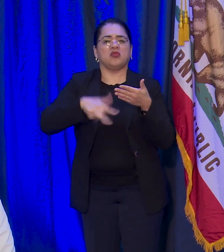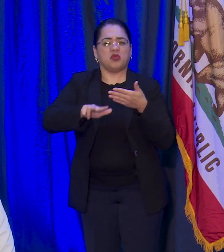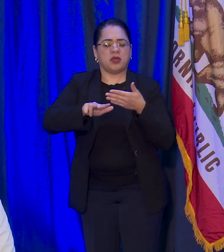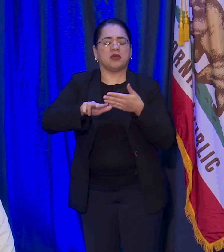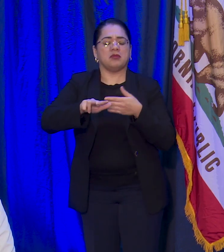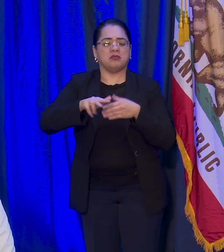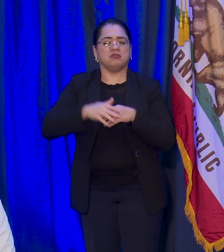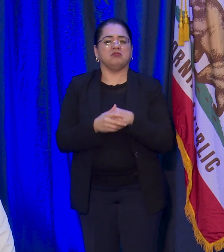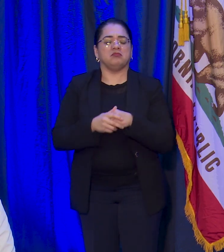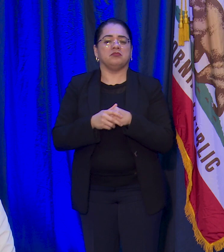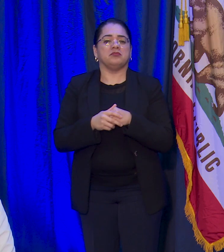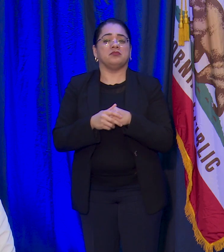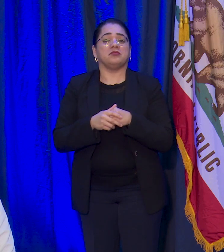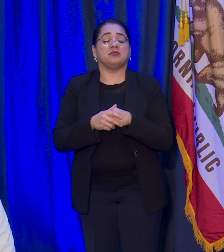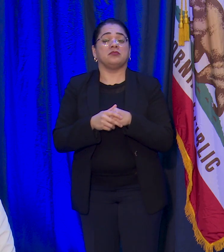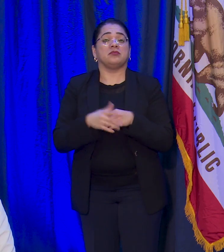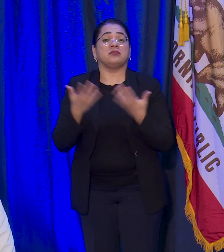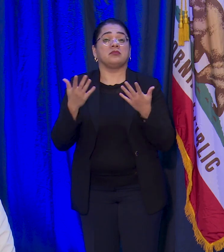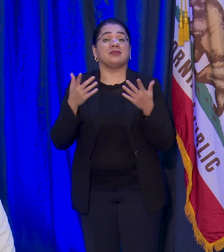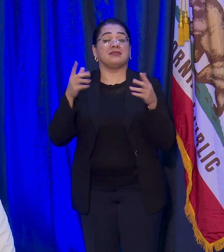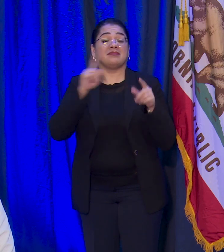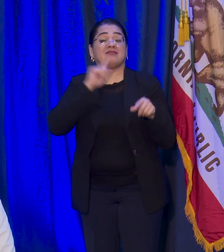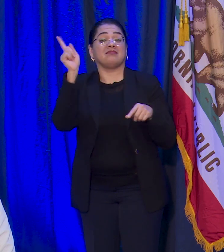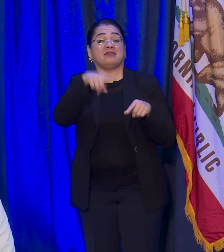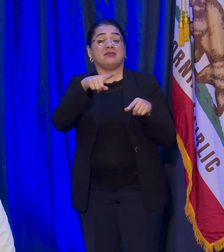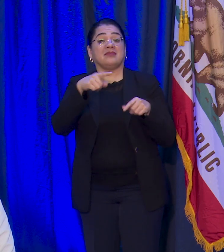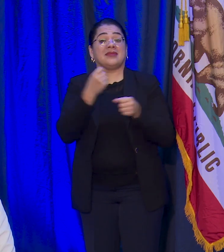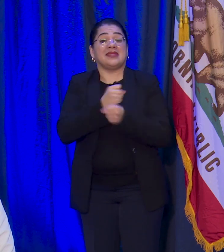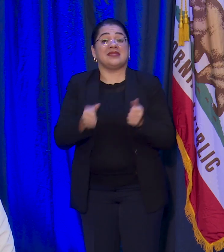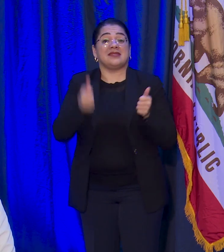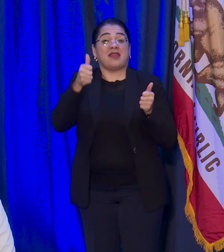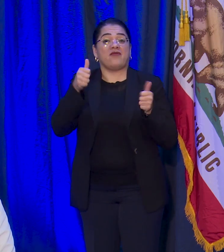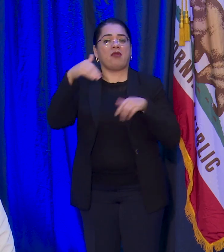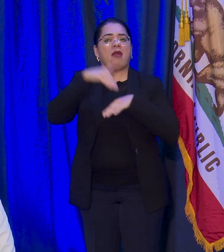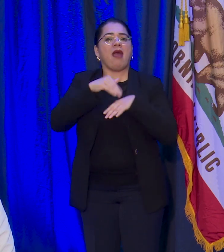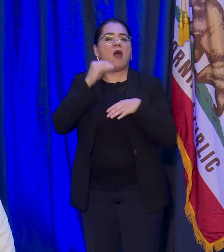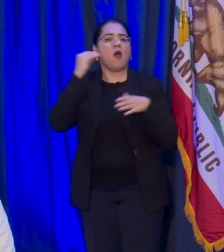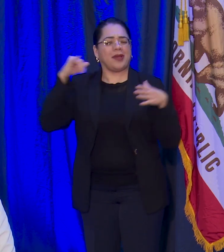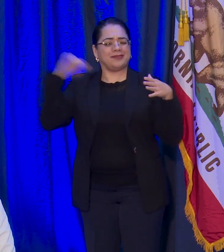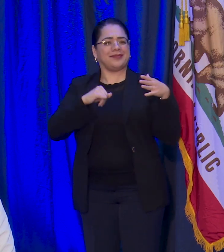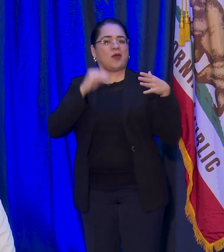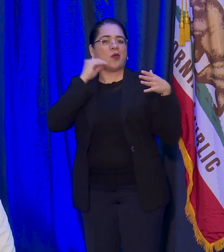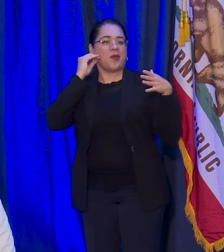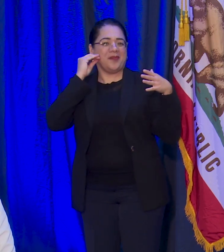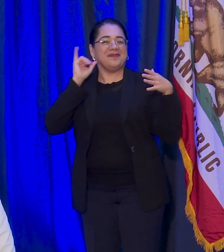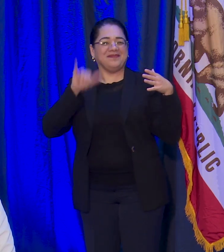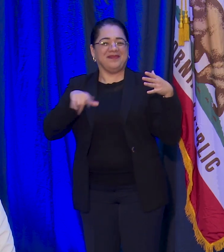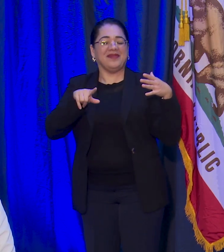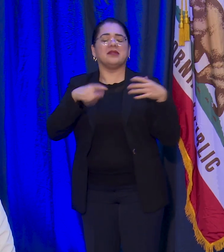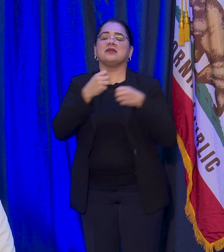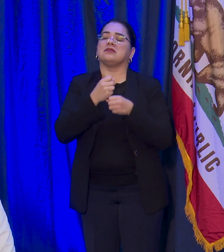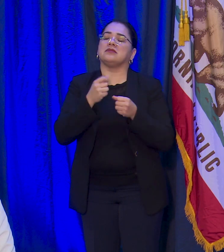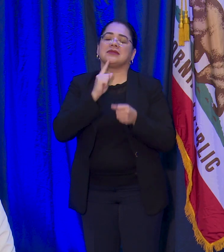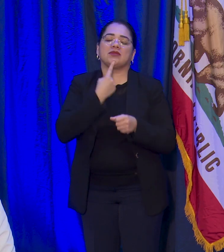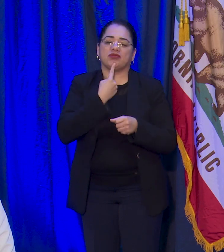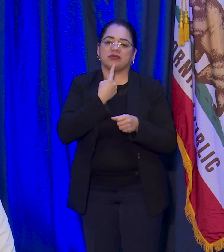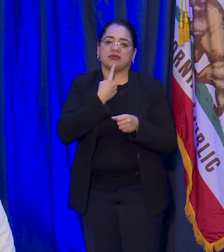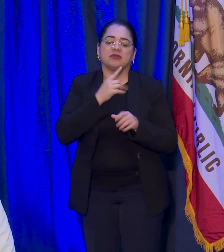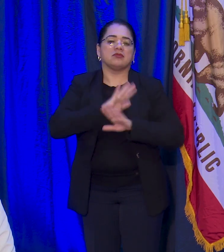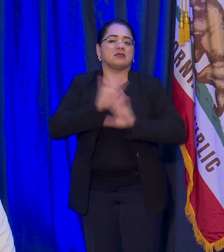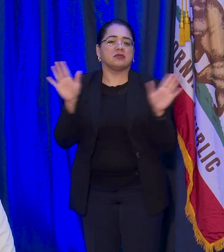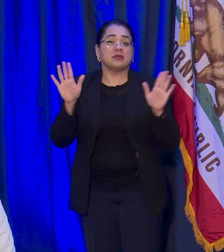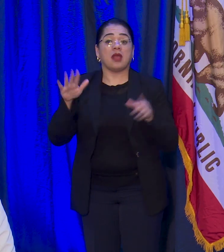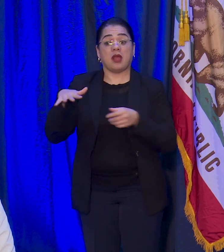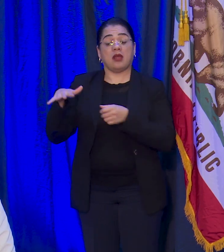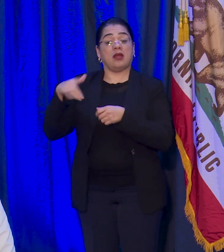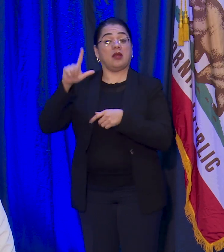take the health order, our safer at home order, very seriously. Our local order